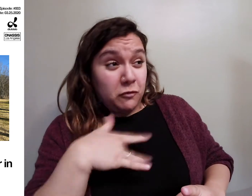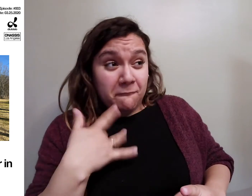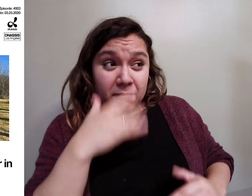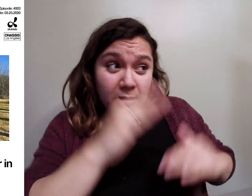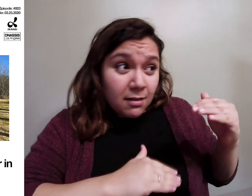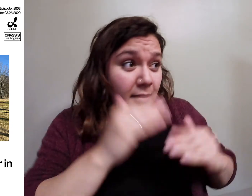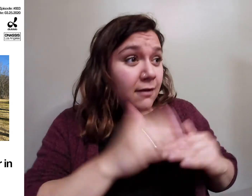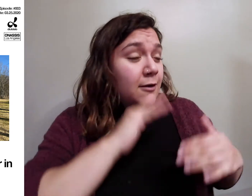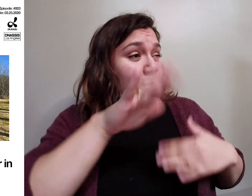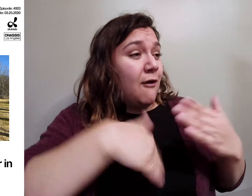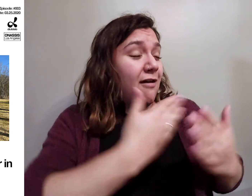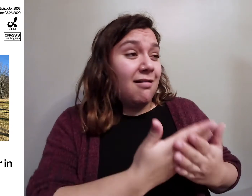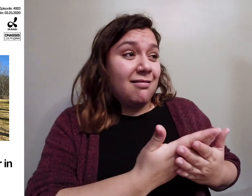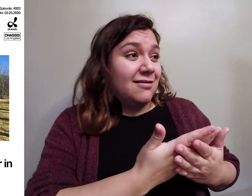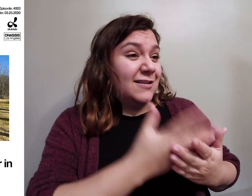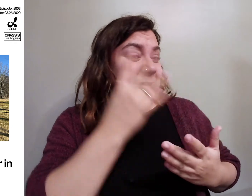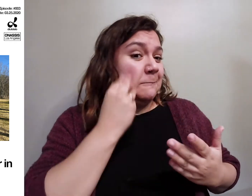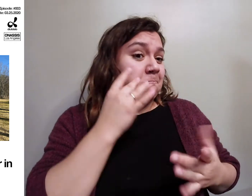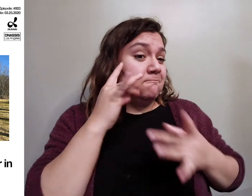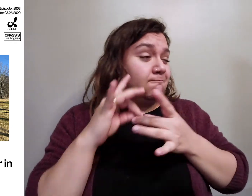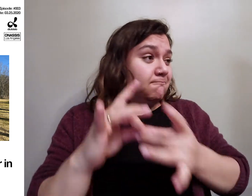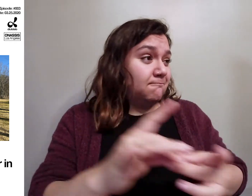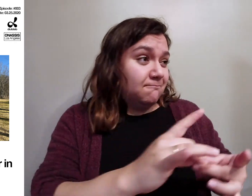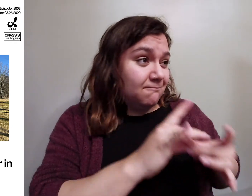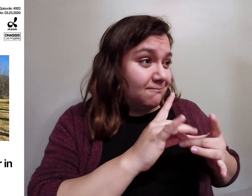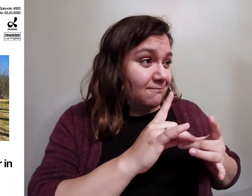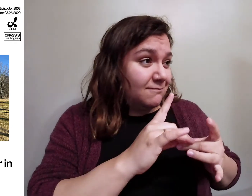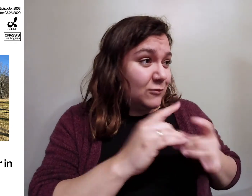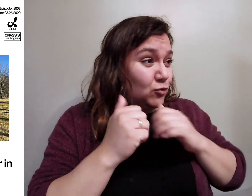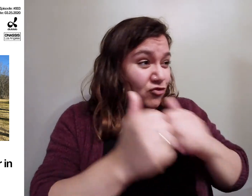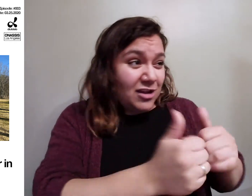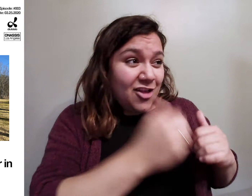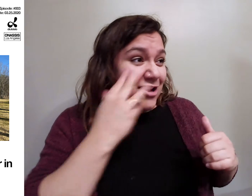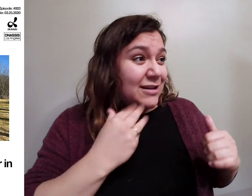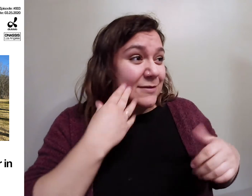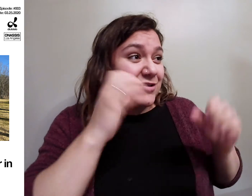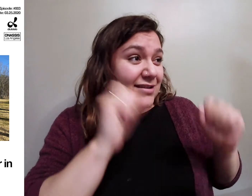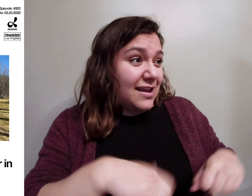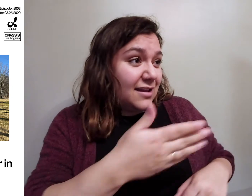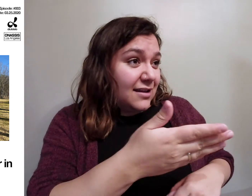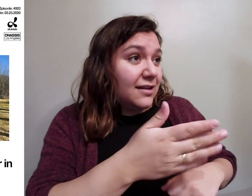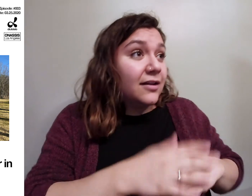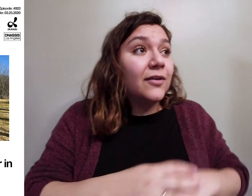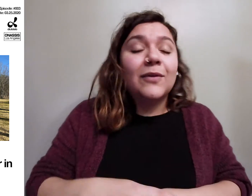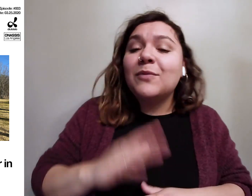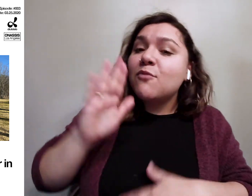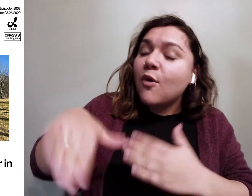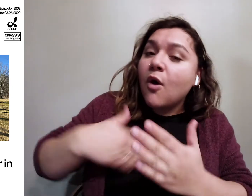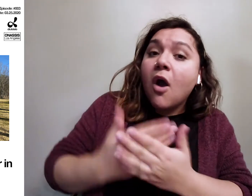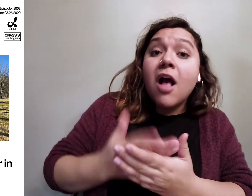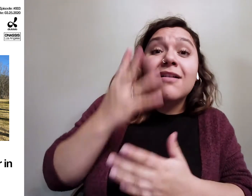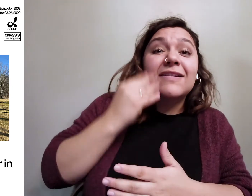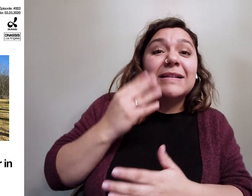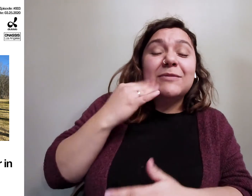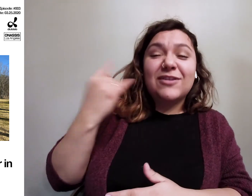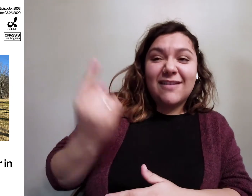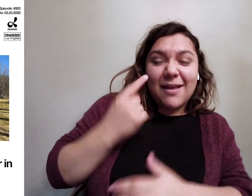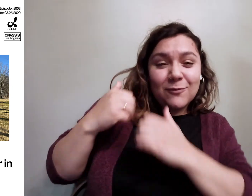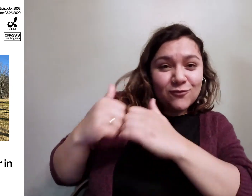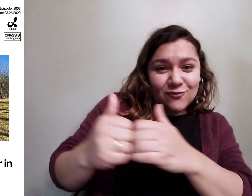together. What the outcome of it will be, I think that things, as the world goes in waves, and there are great moments of